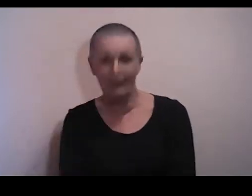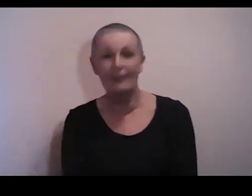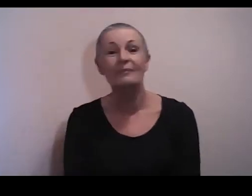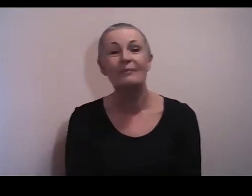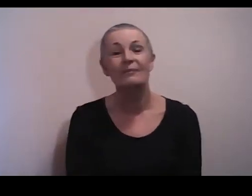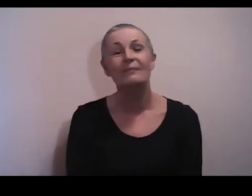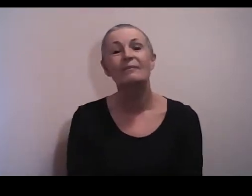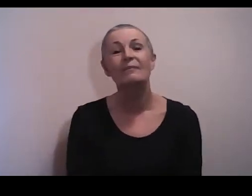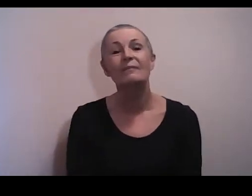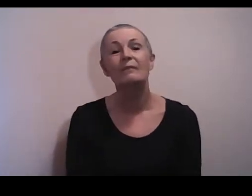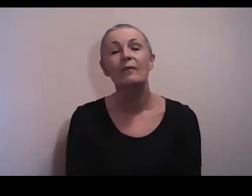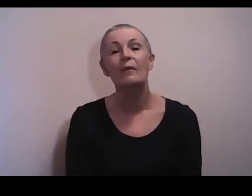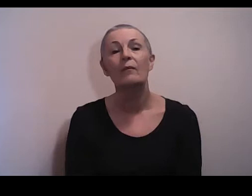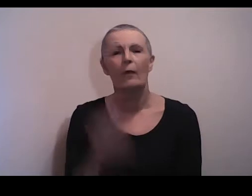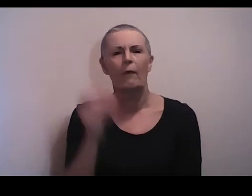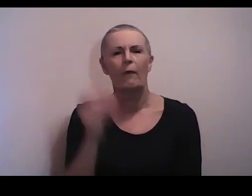Just do a few more.